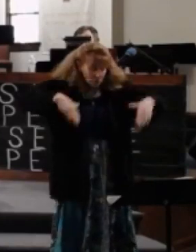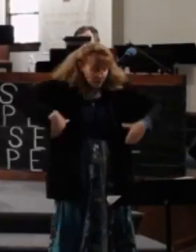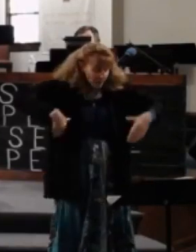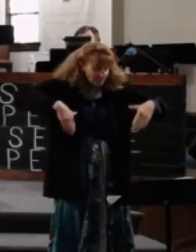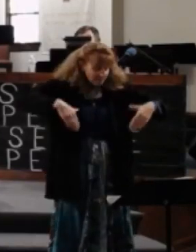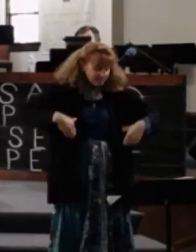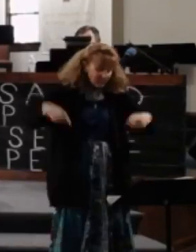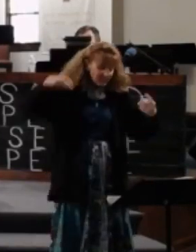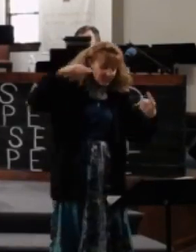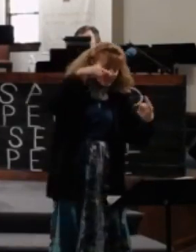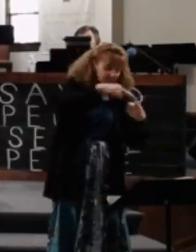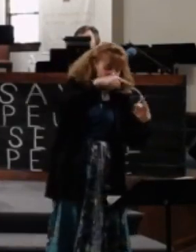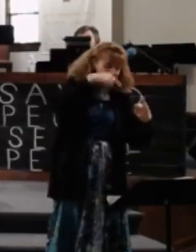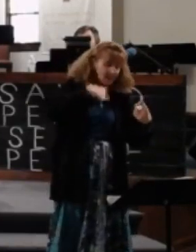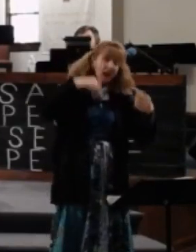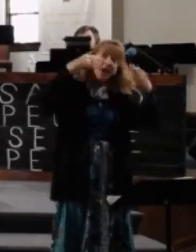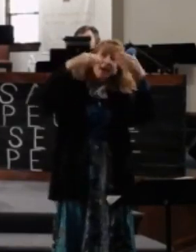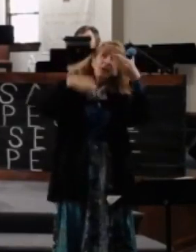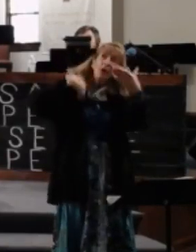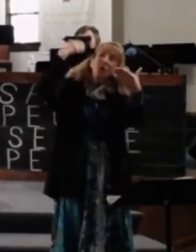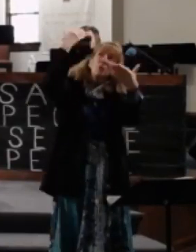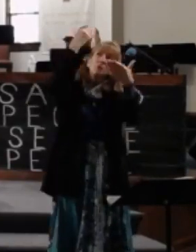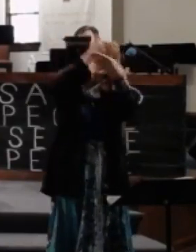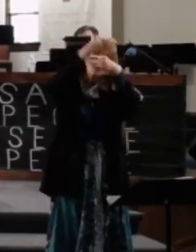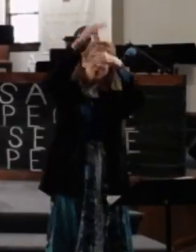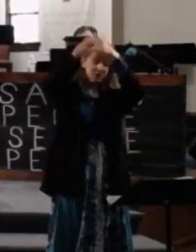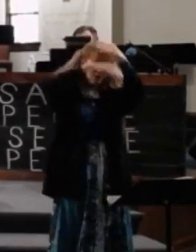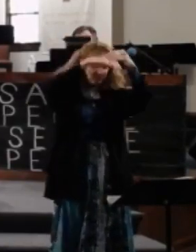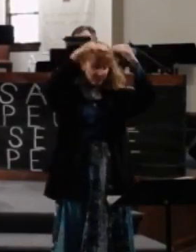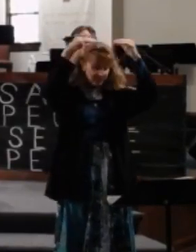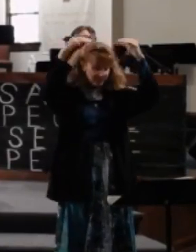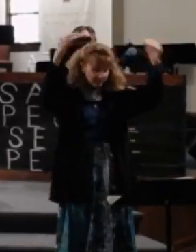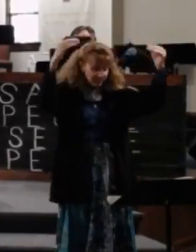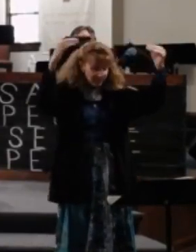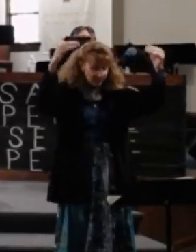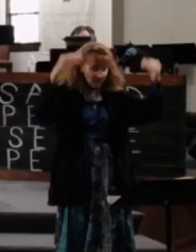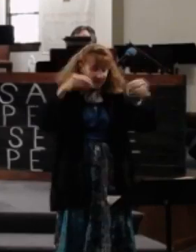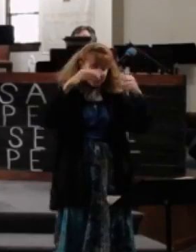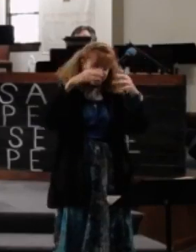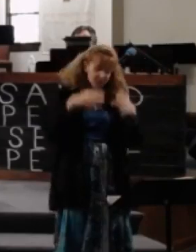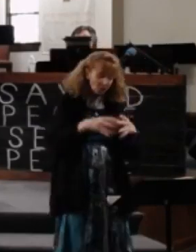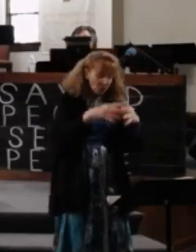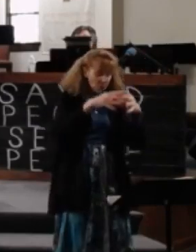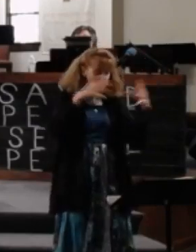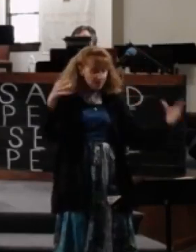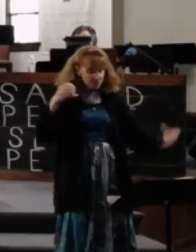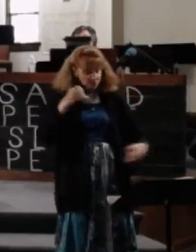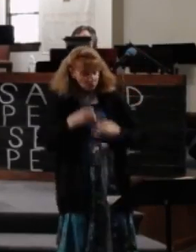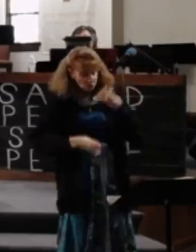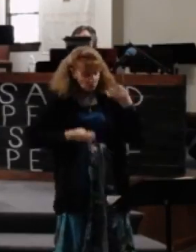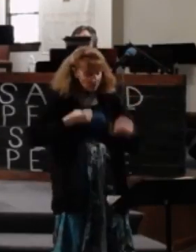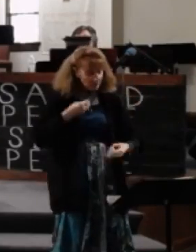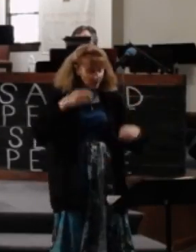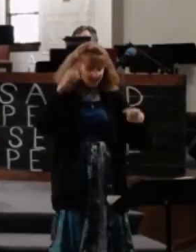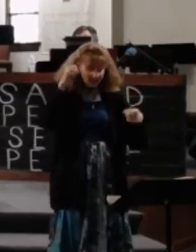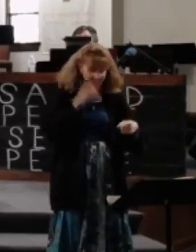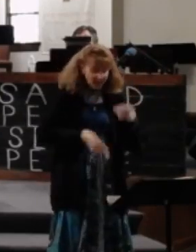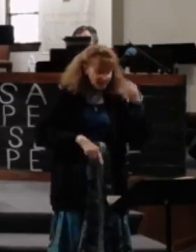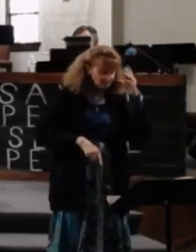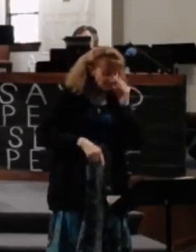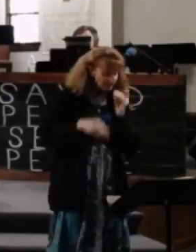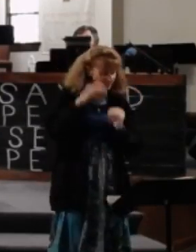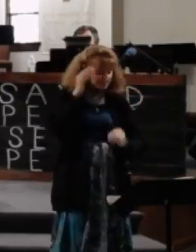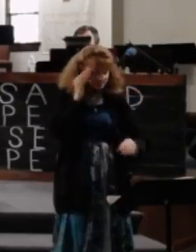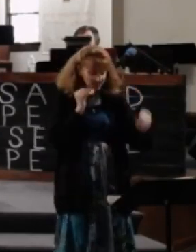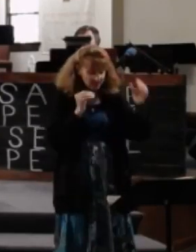know till I cross the narrow sea. There are heights of joy that I